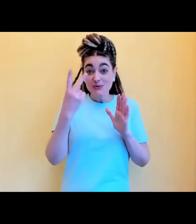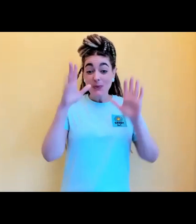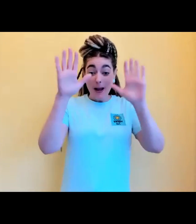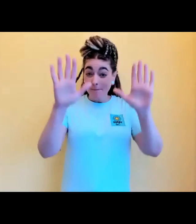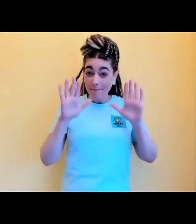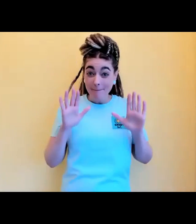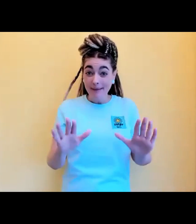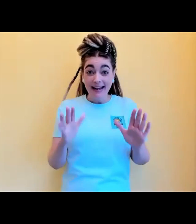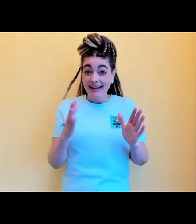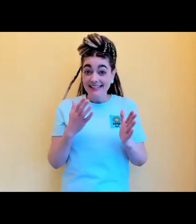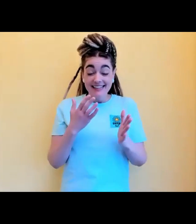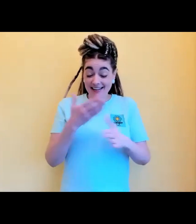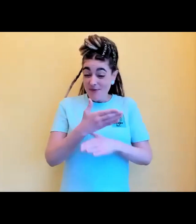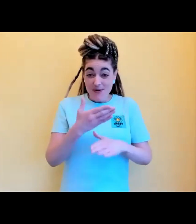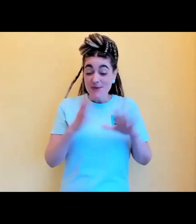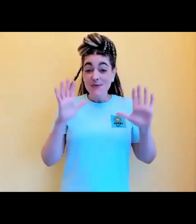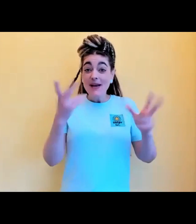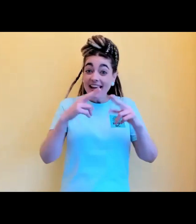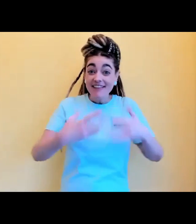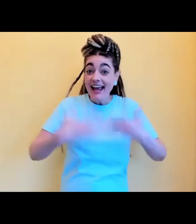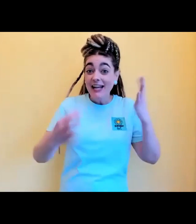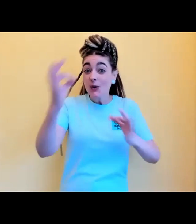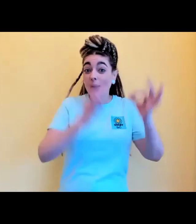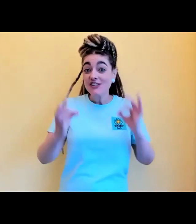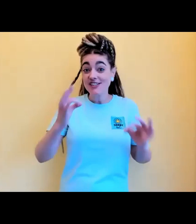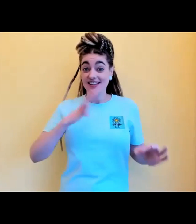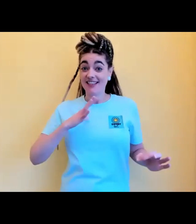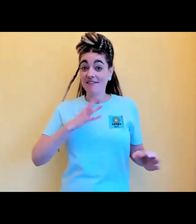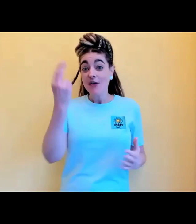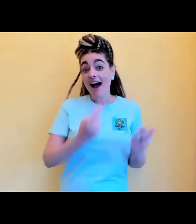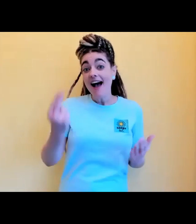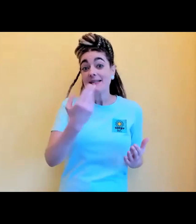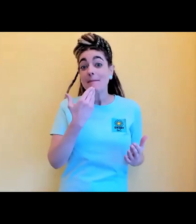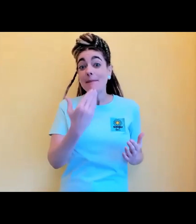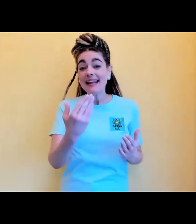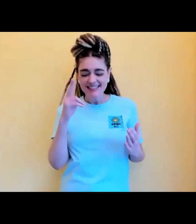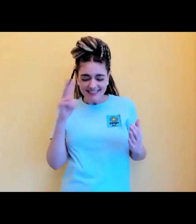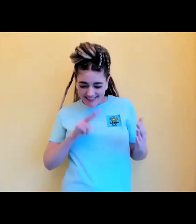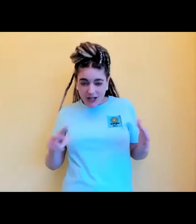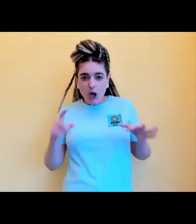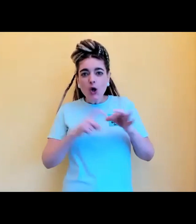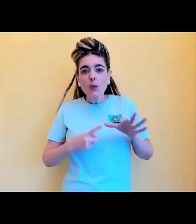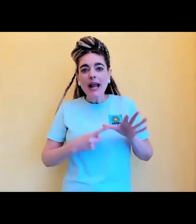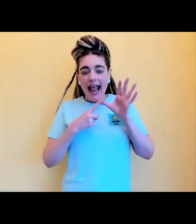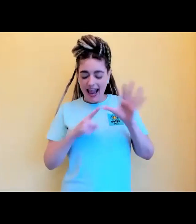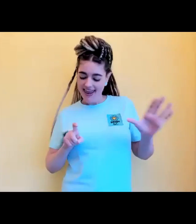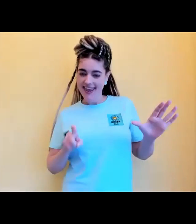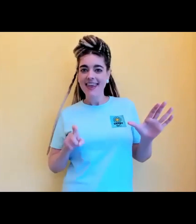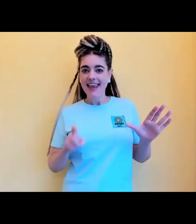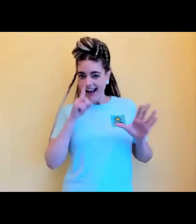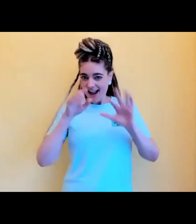questions for the 2 artists, then go down to the Q&A button and send them in, and I will ask them for